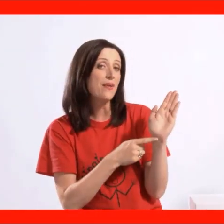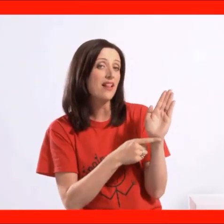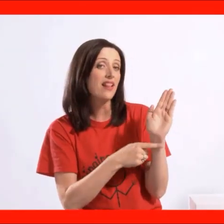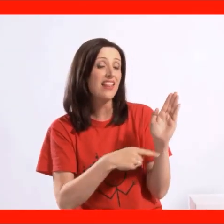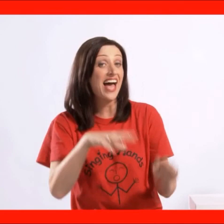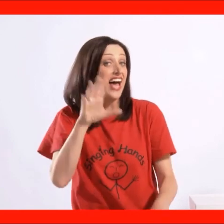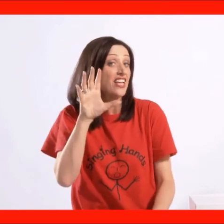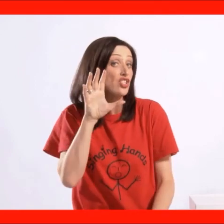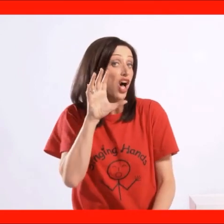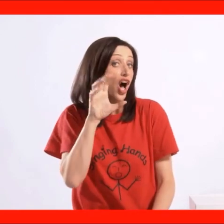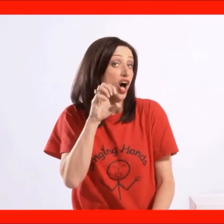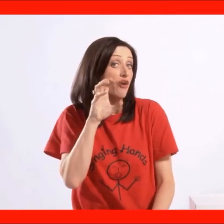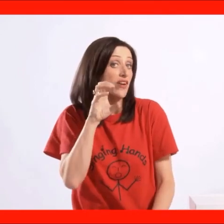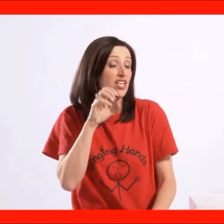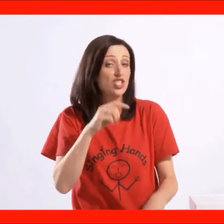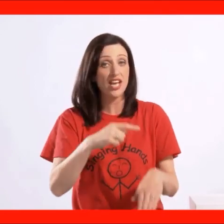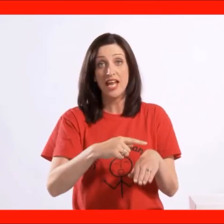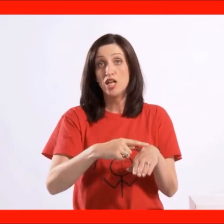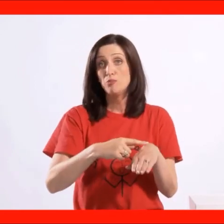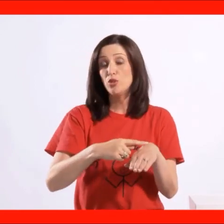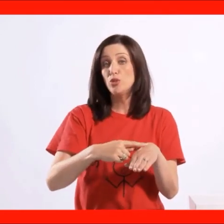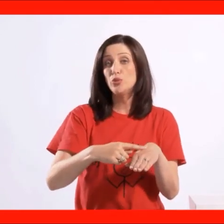and orange and blue